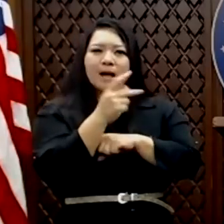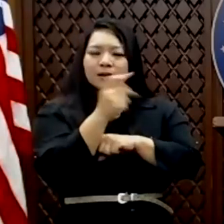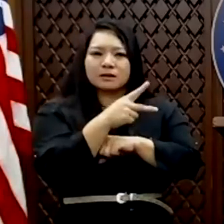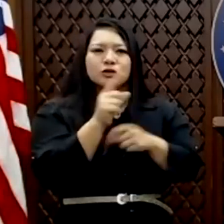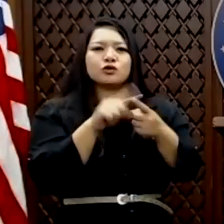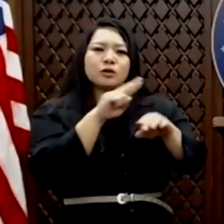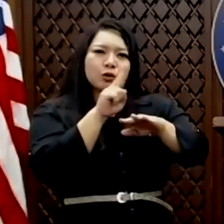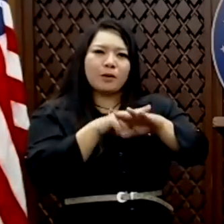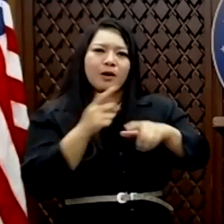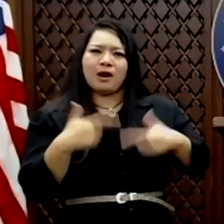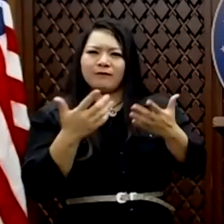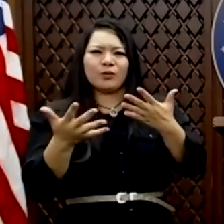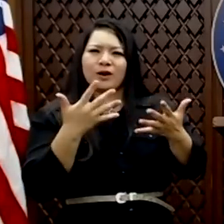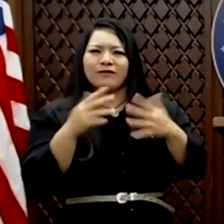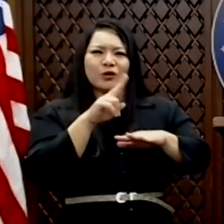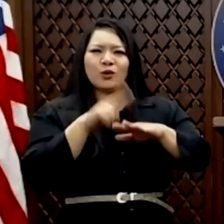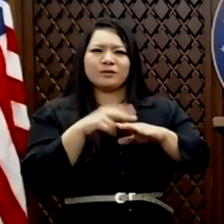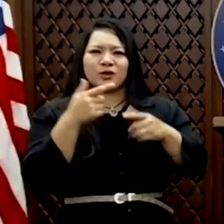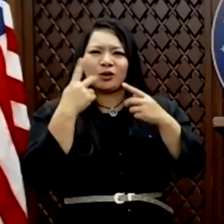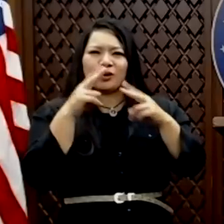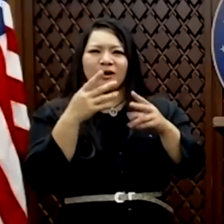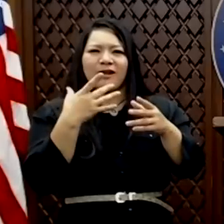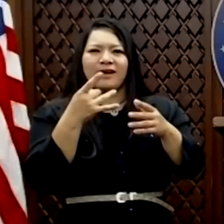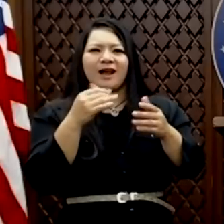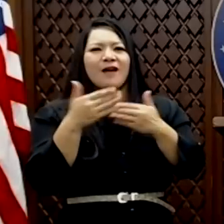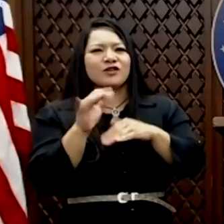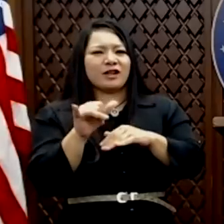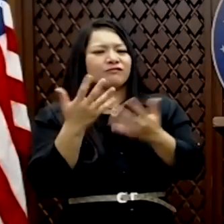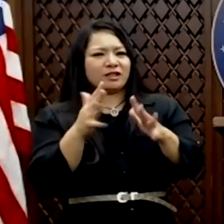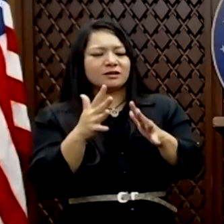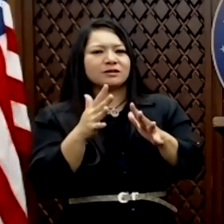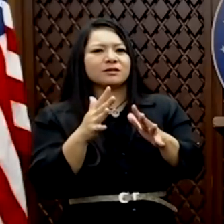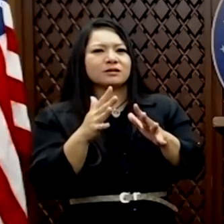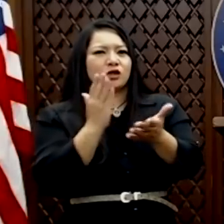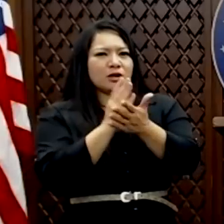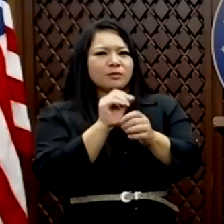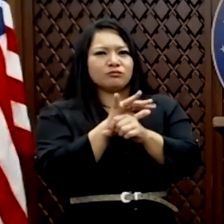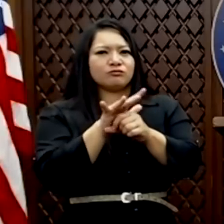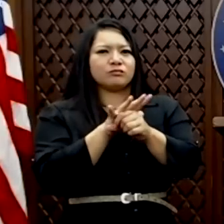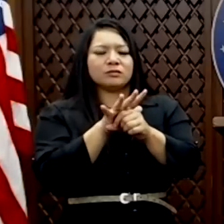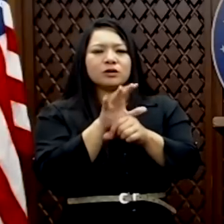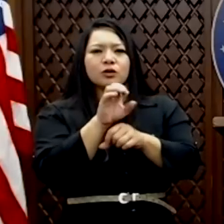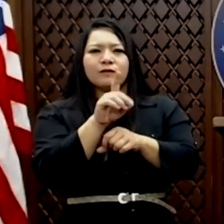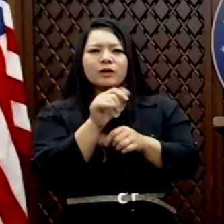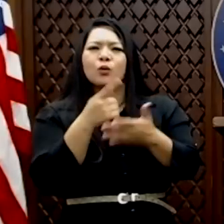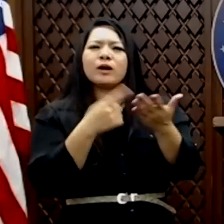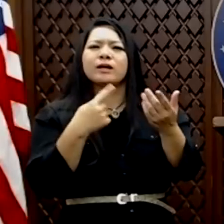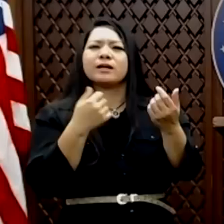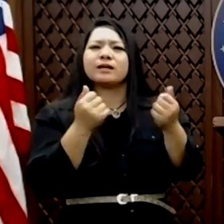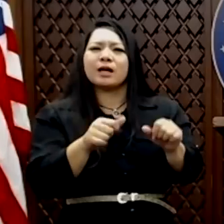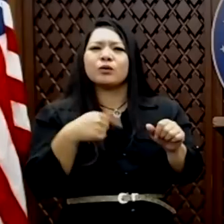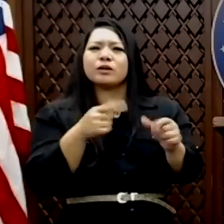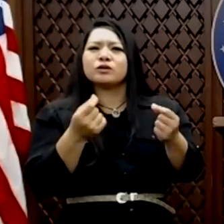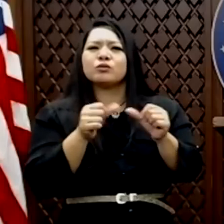normal life, whatever normal is going to look like after this is all over. And I'm wondering if there's anything that we can proactively do in the way of